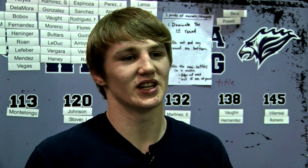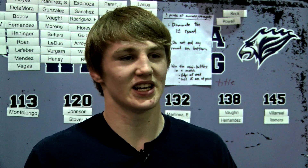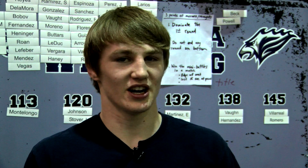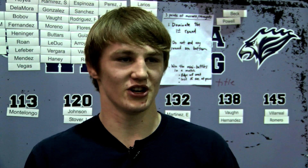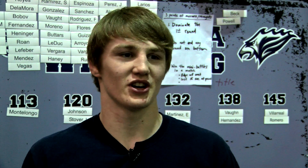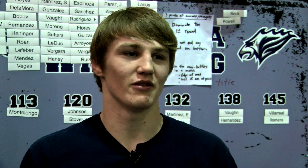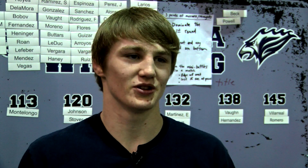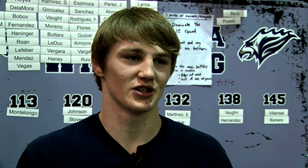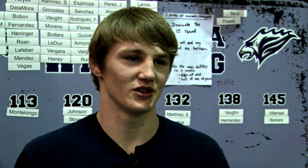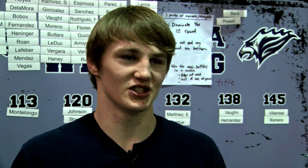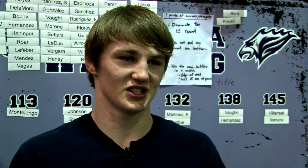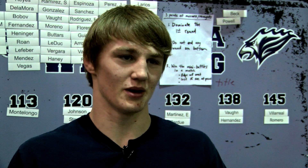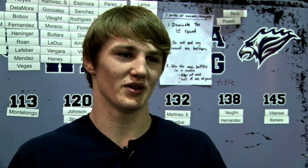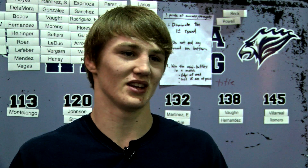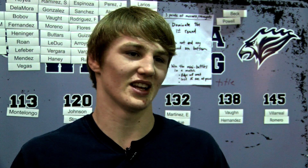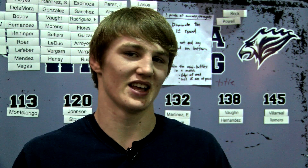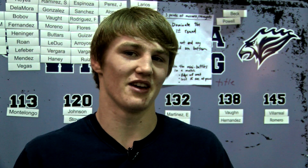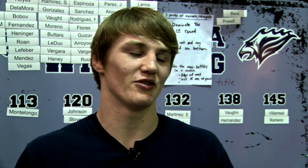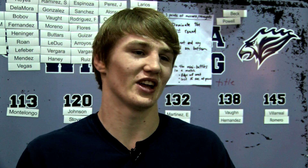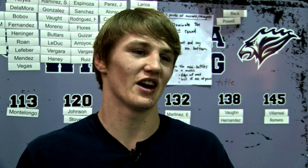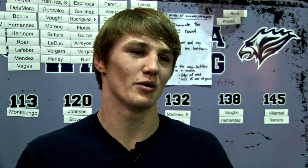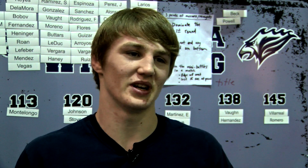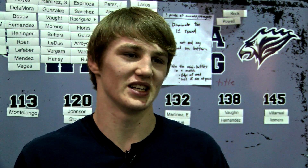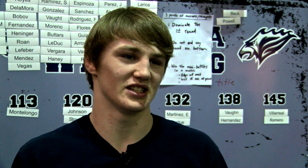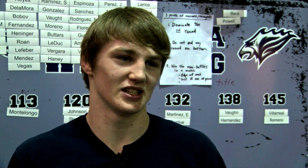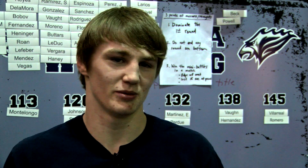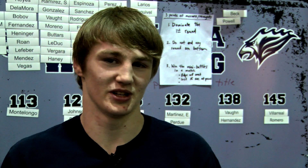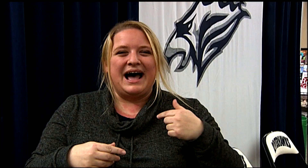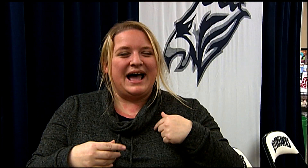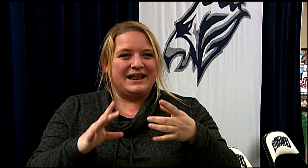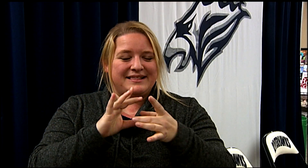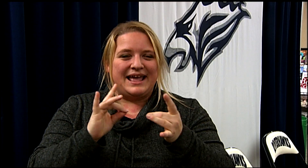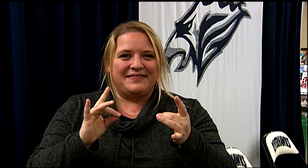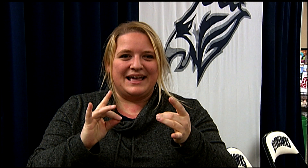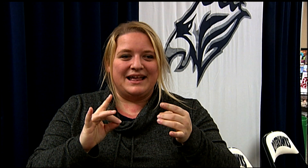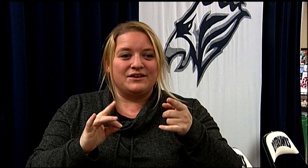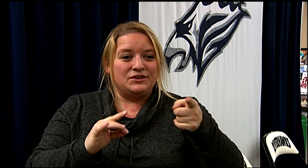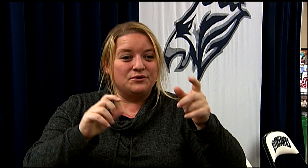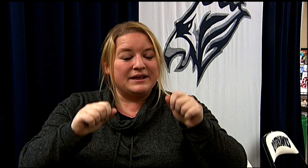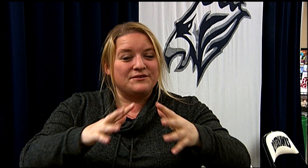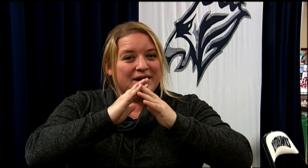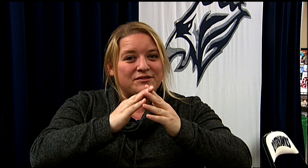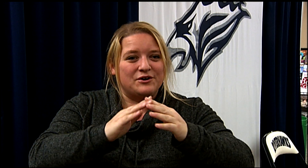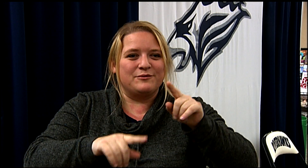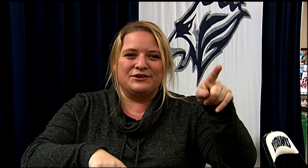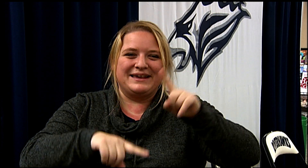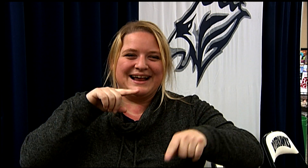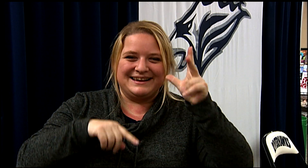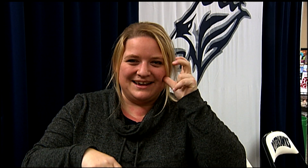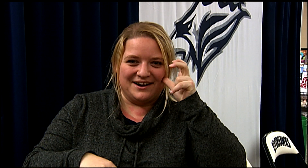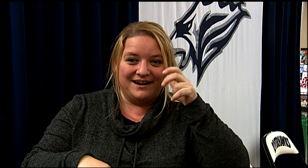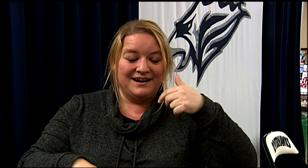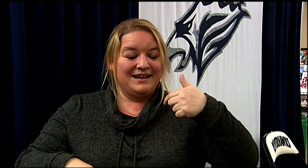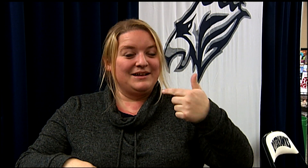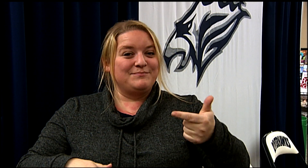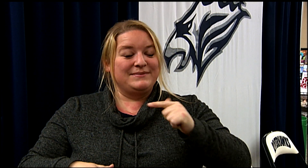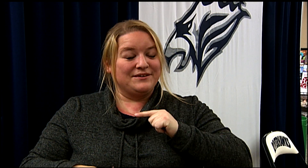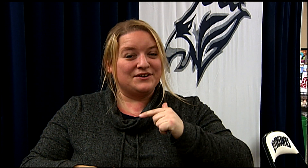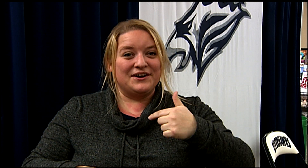getting out of your comfort zone is just something that I feel like everybody needs to experience. I said that you can wrestle, you can't hear. In turn,